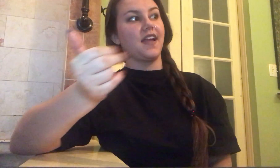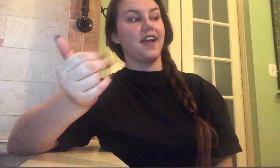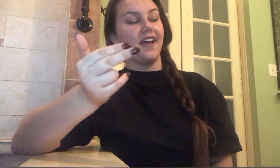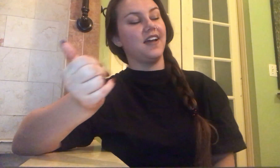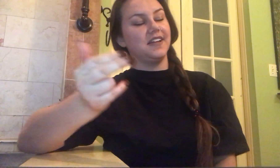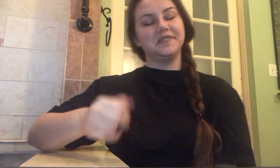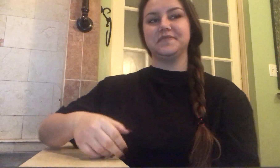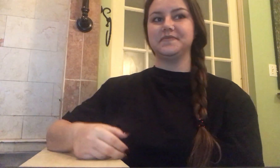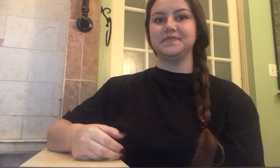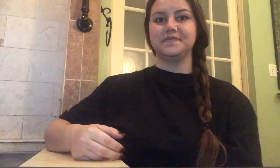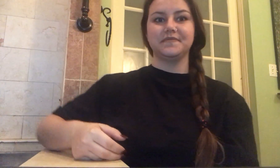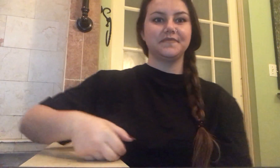This is going to be a very popular episode.